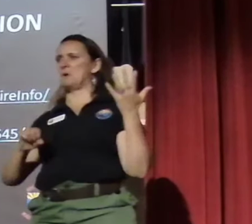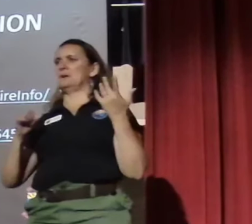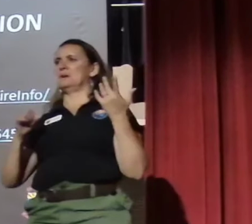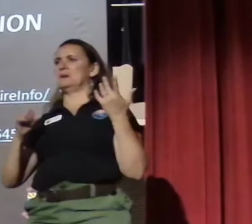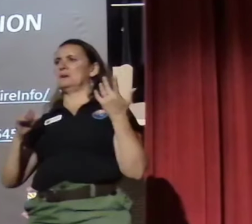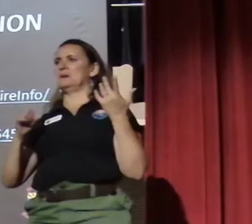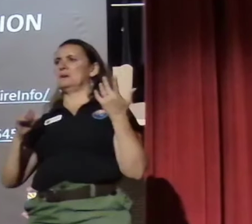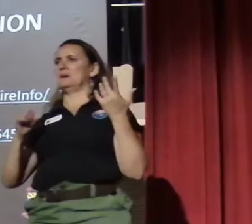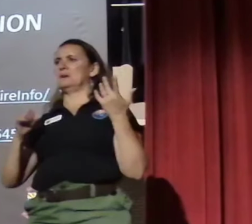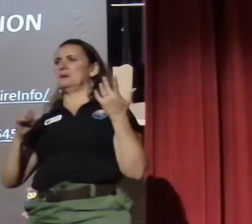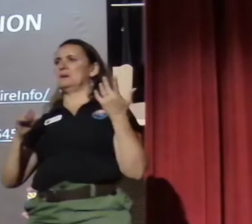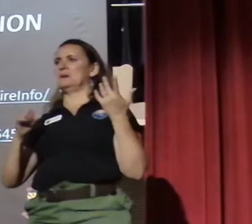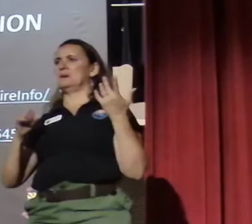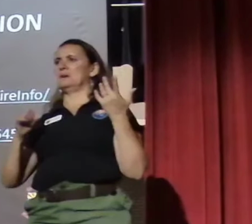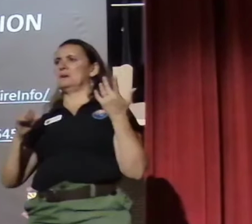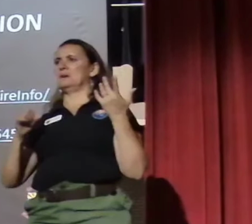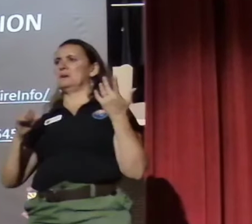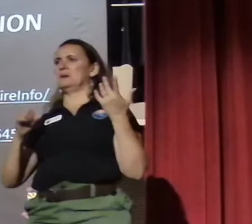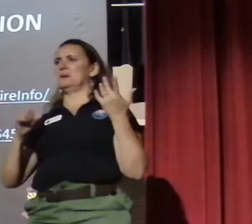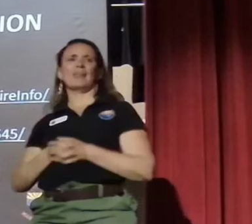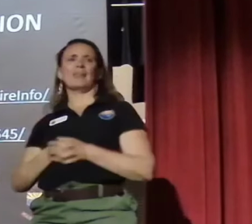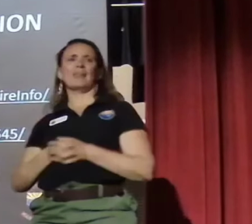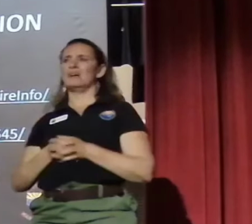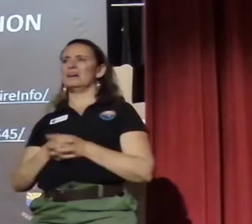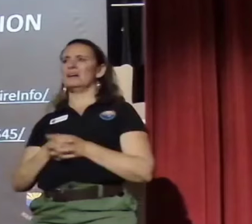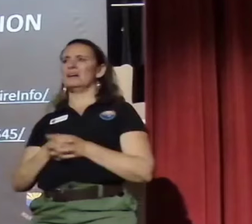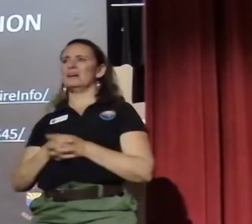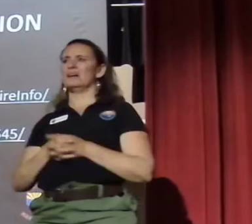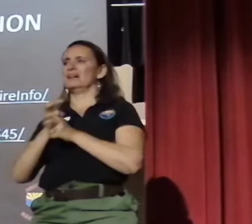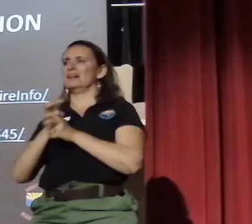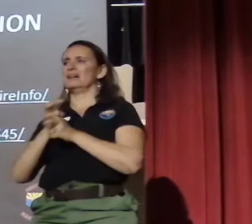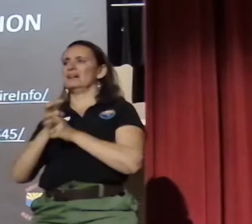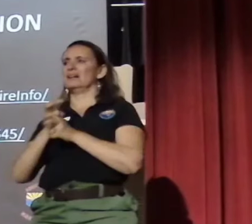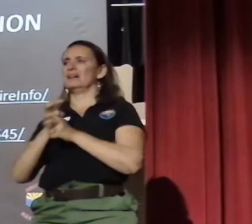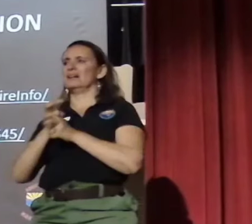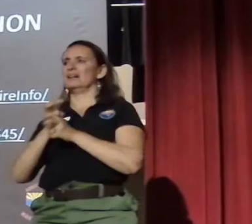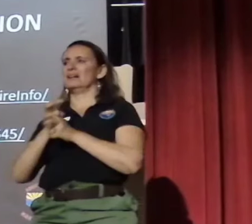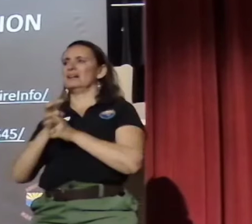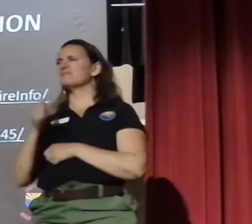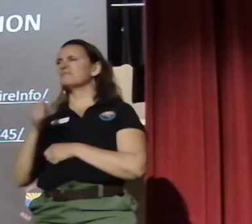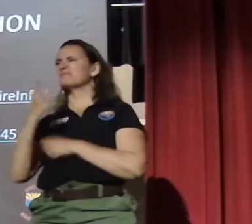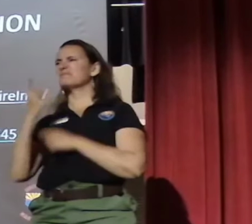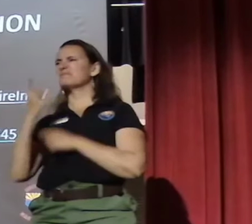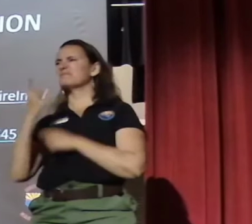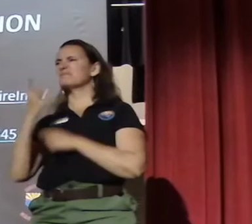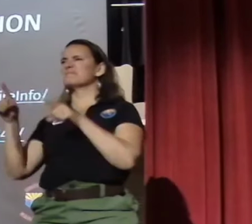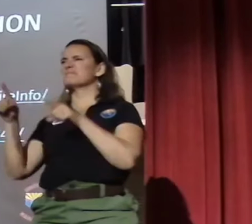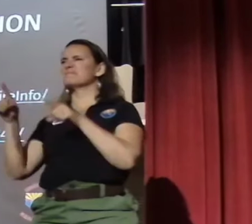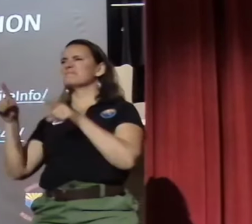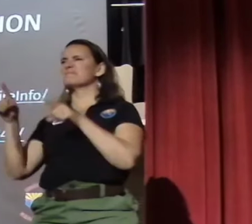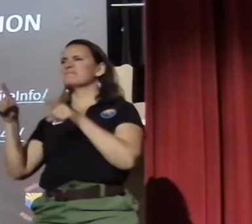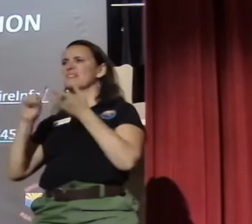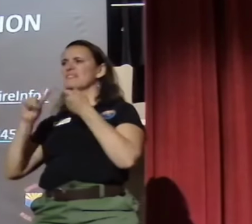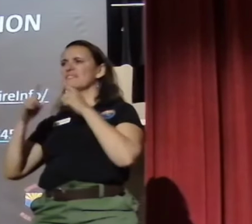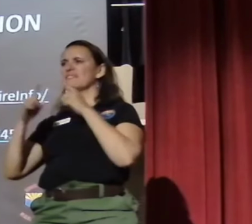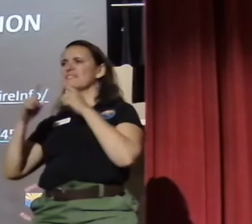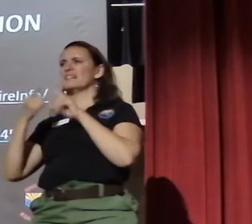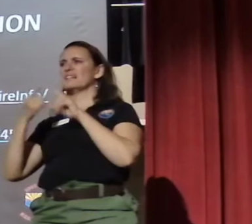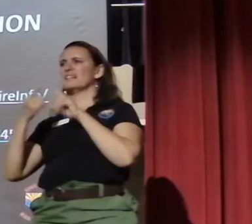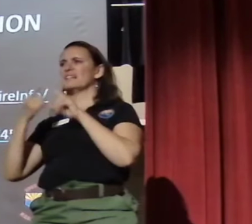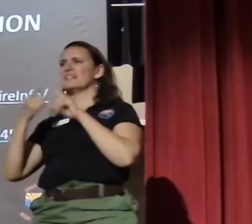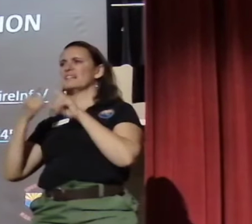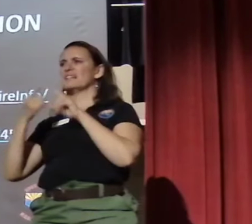of my hand. I mean, I can go that way, and it's really hard, but we got a block. But everything going on, and then I have all the friends that are still there.